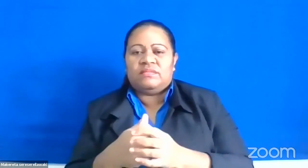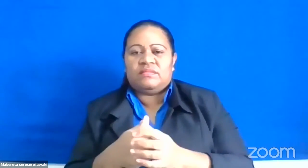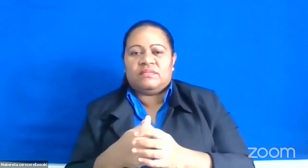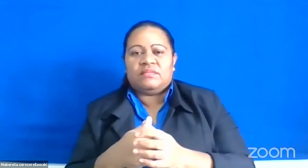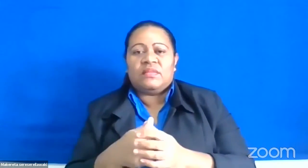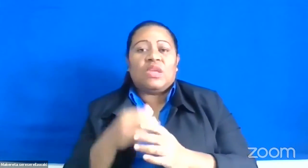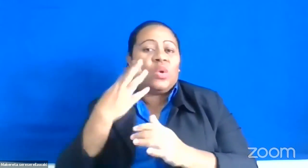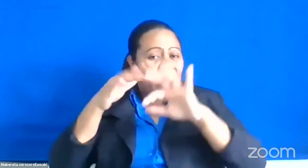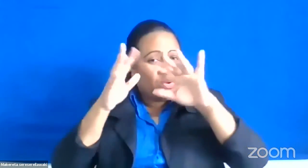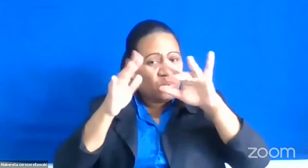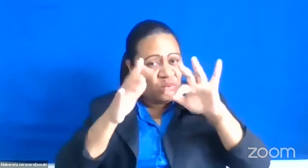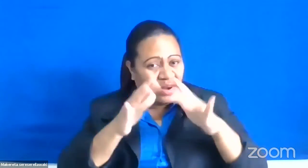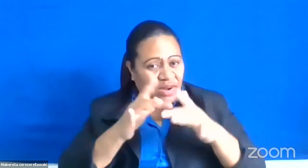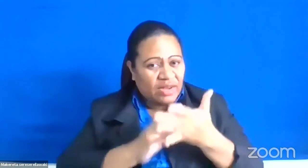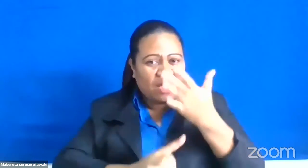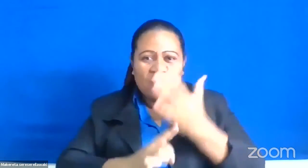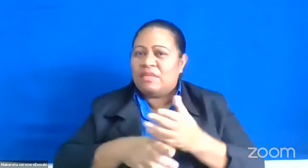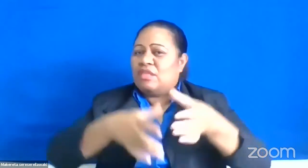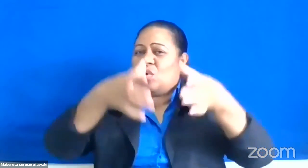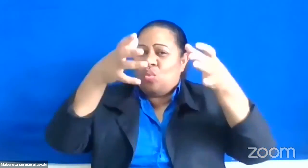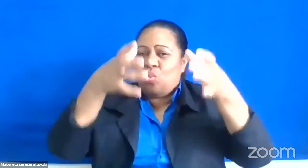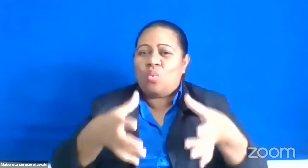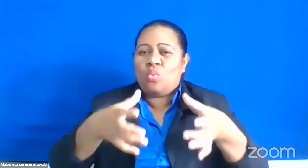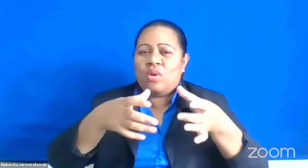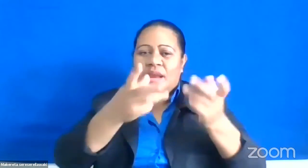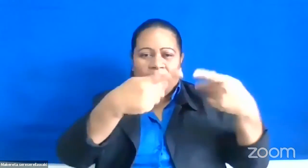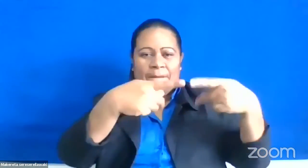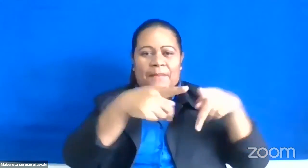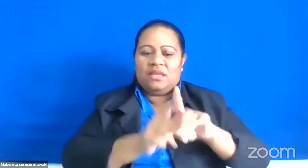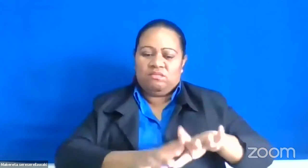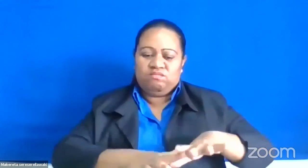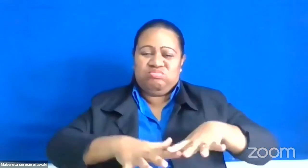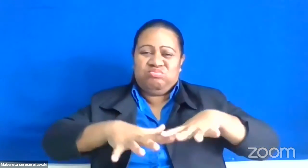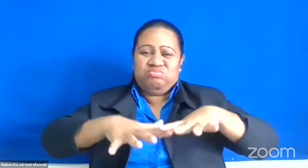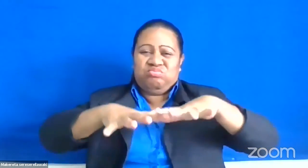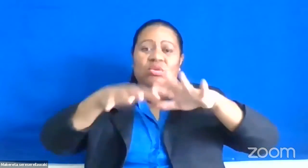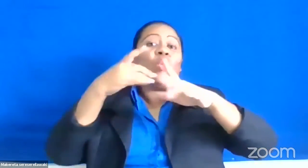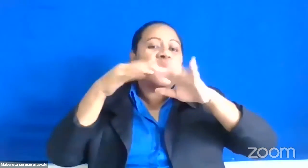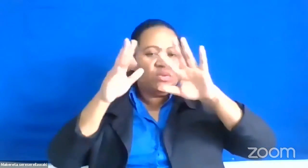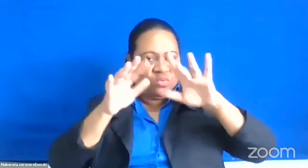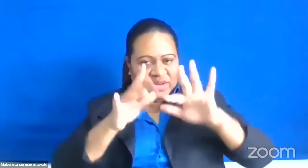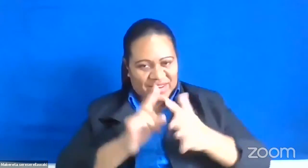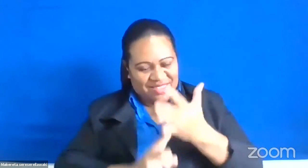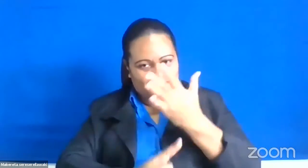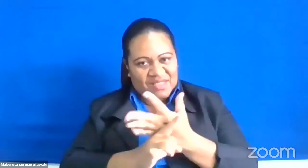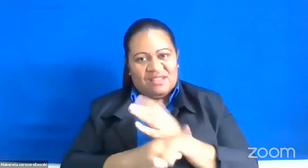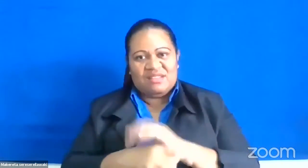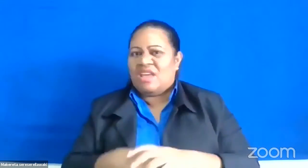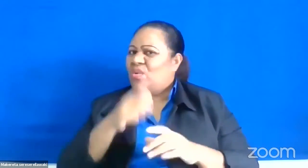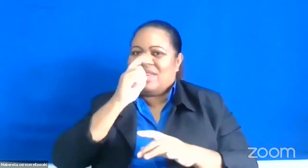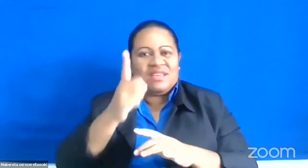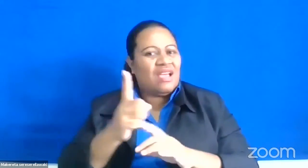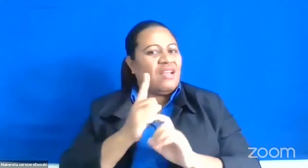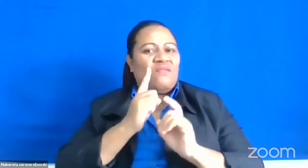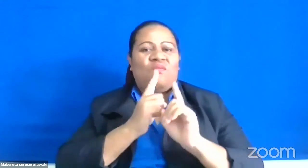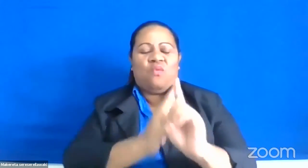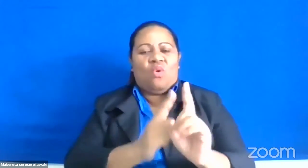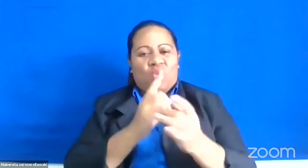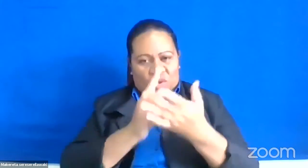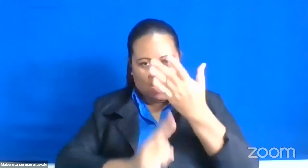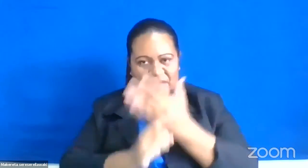and the whole place is flooded and so we can't follow those seasons anymore so that's a really big